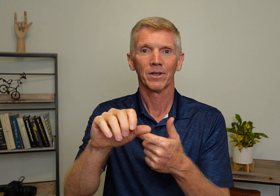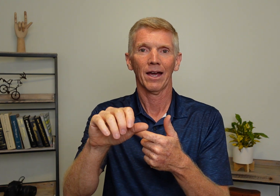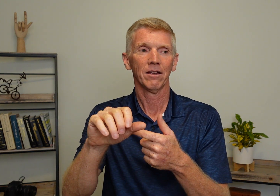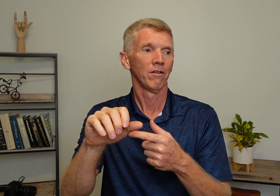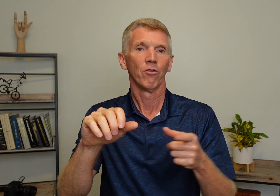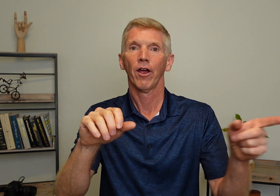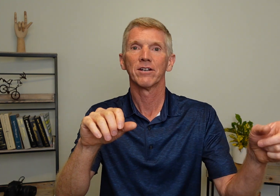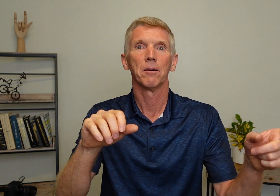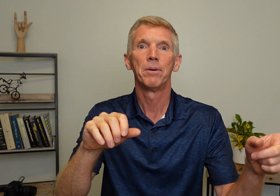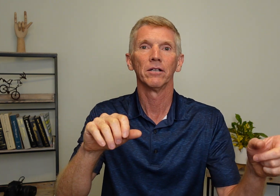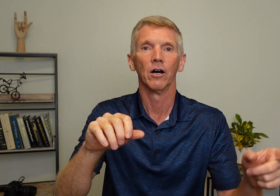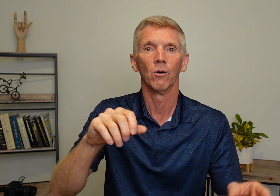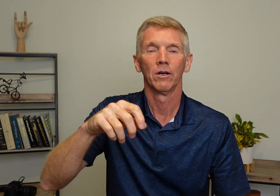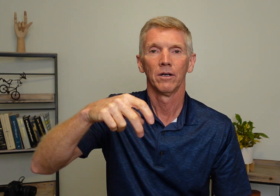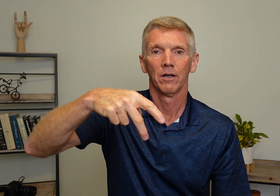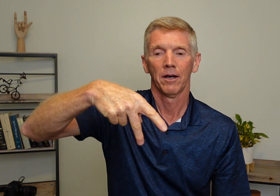Okay? There is a pillow. A